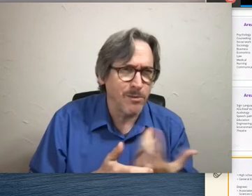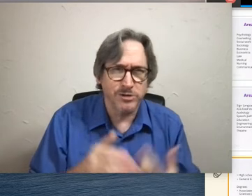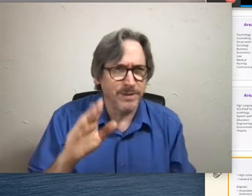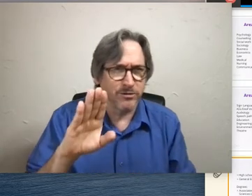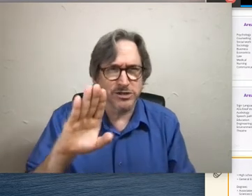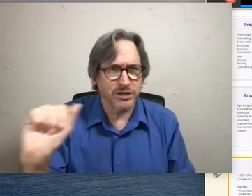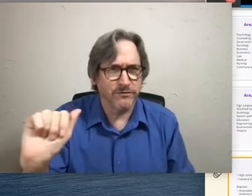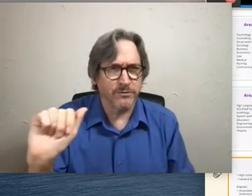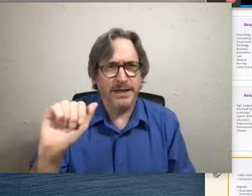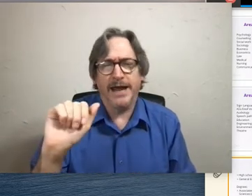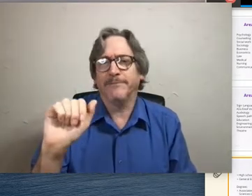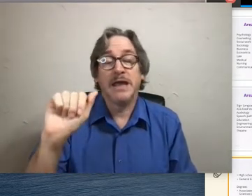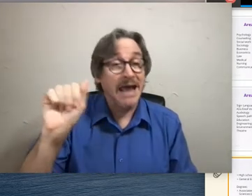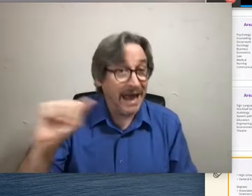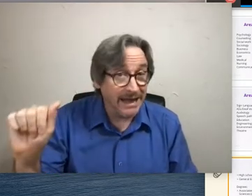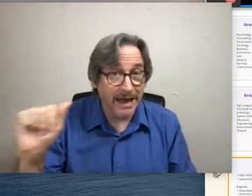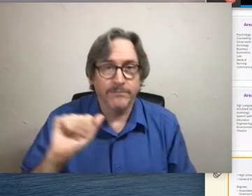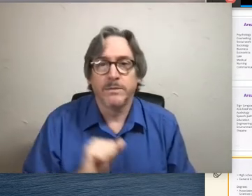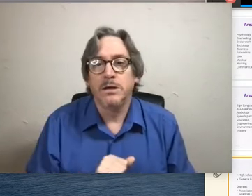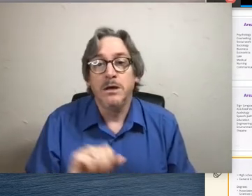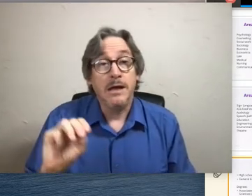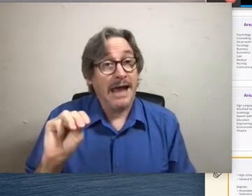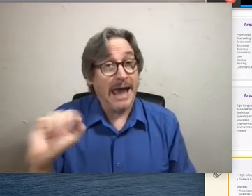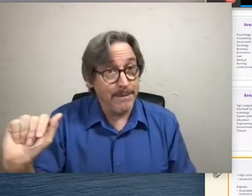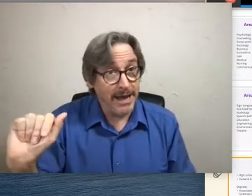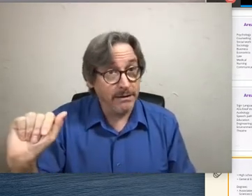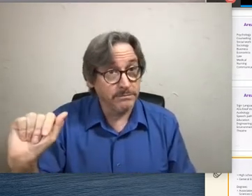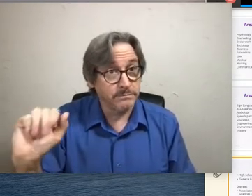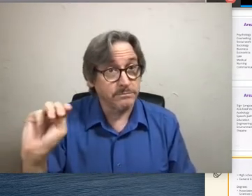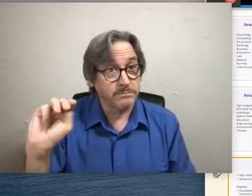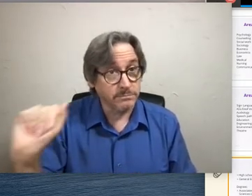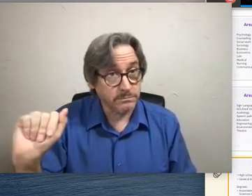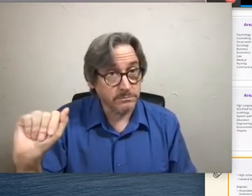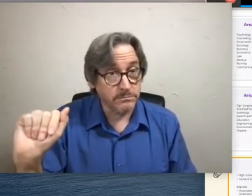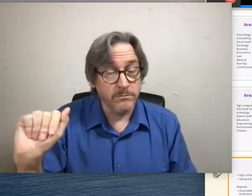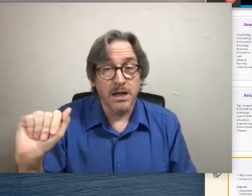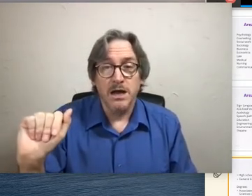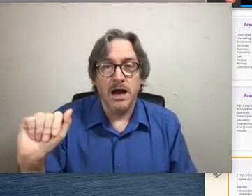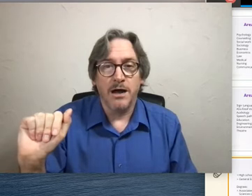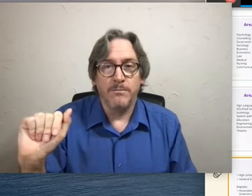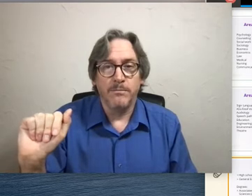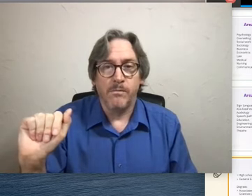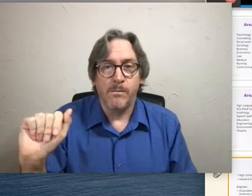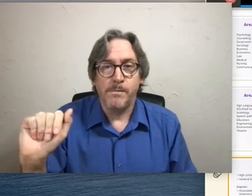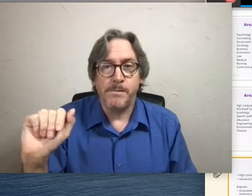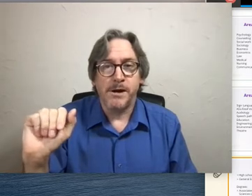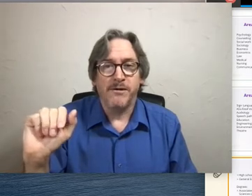context, but most people are just going to look for BA, AA. MA,